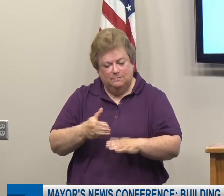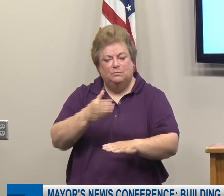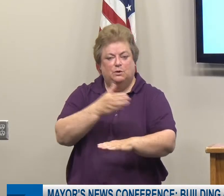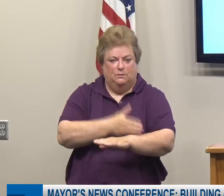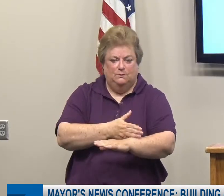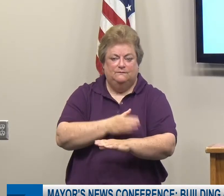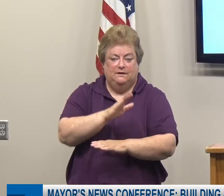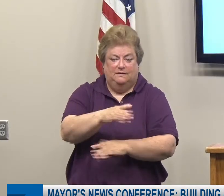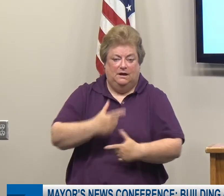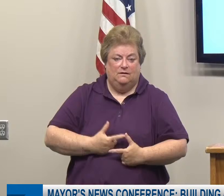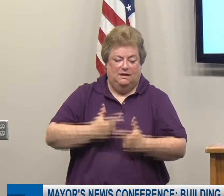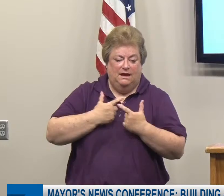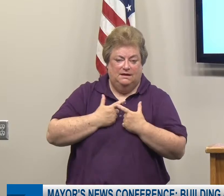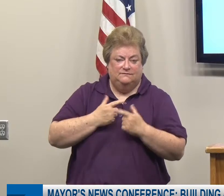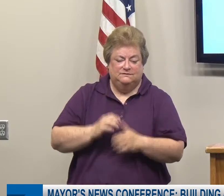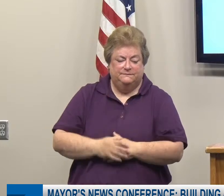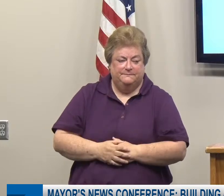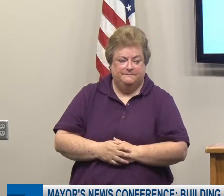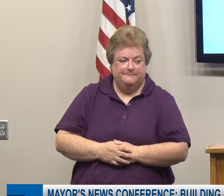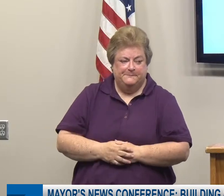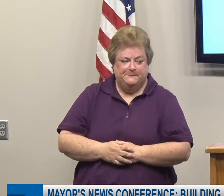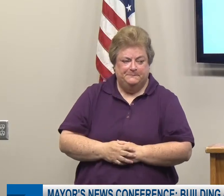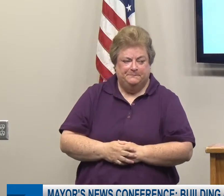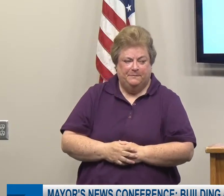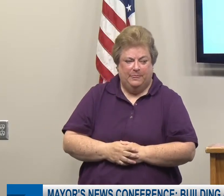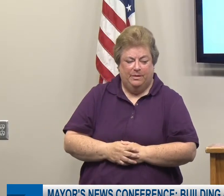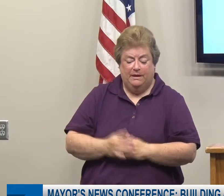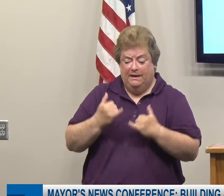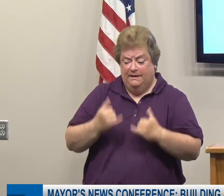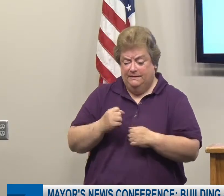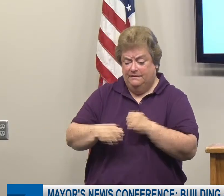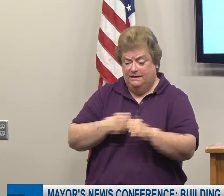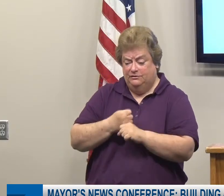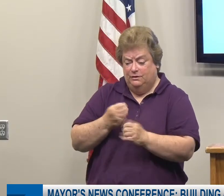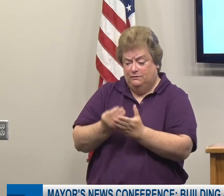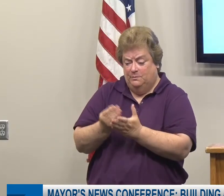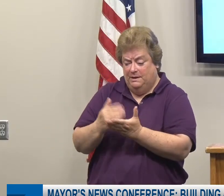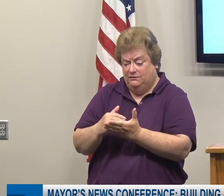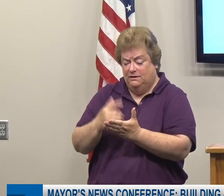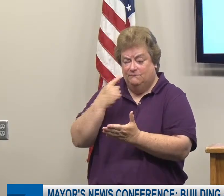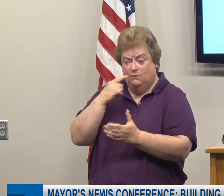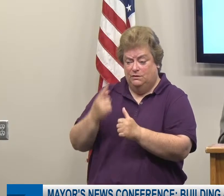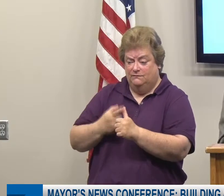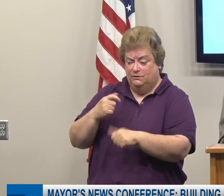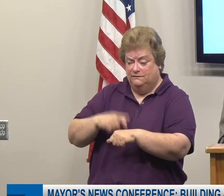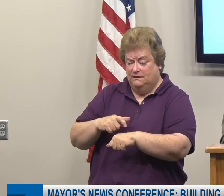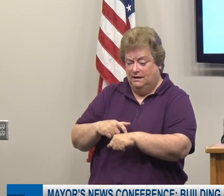assurance of their life. In this year's budget, for the first time,